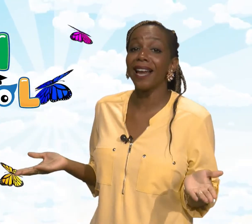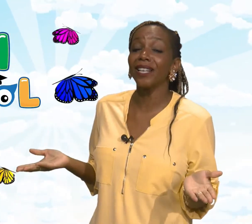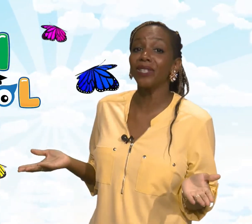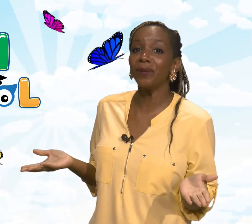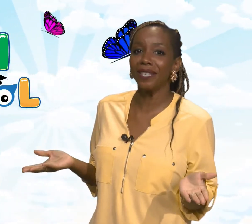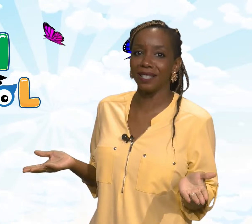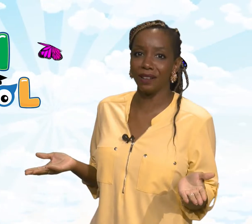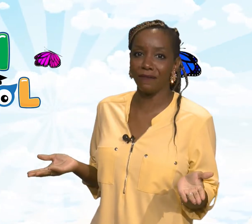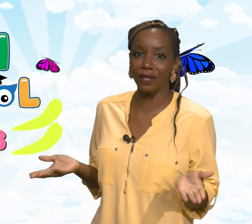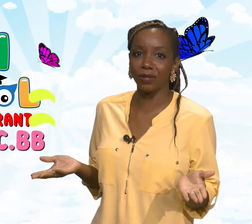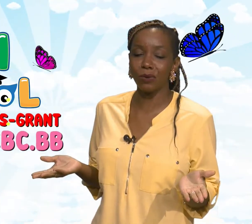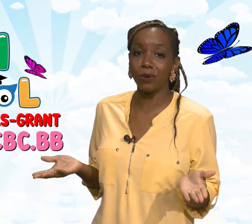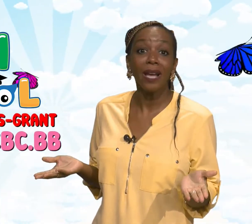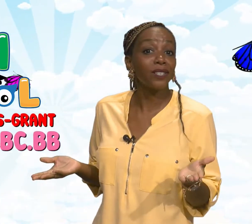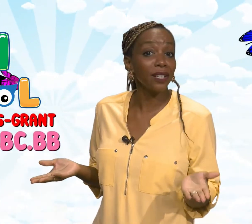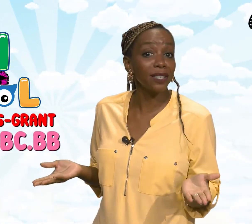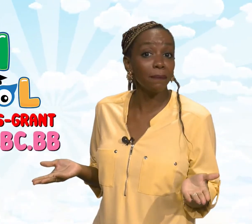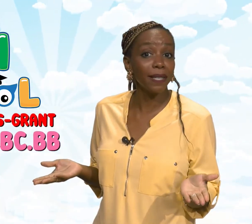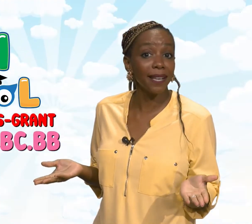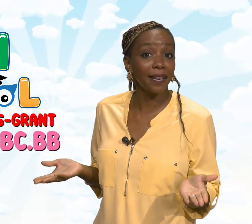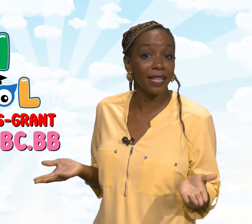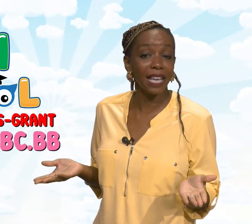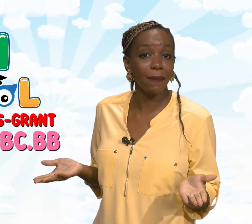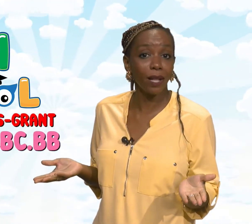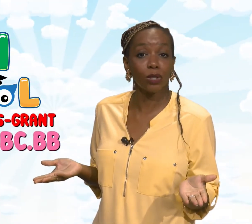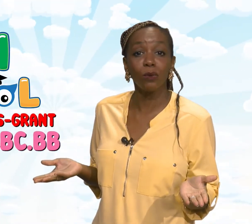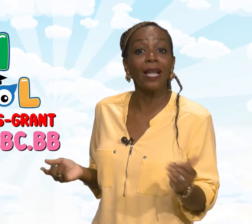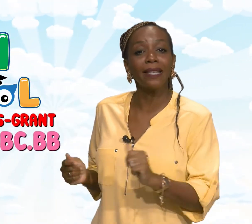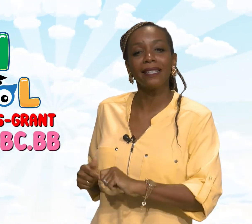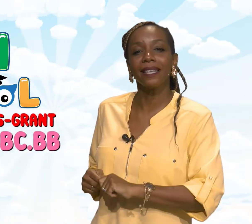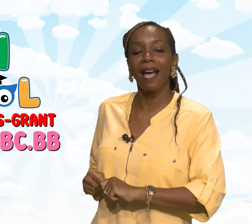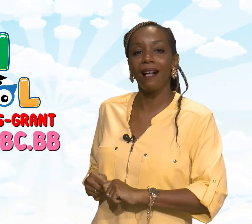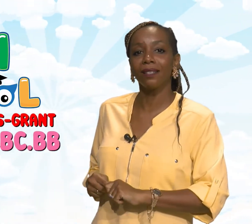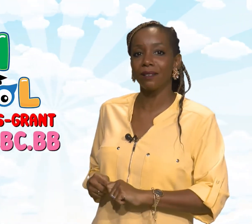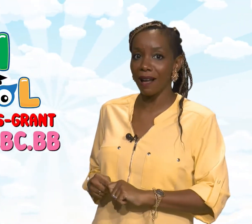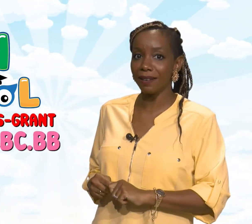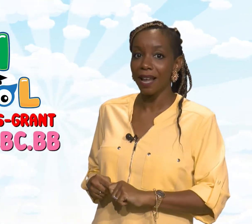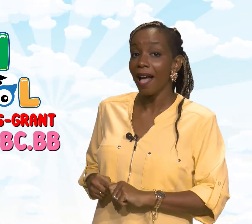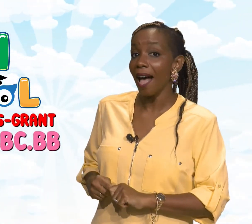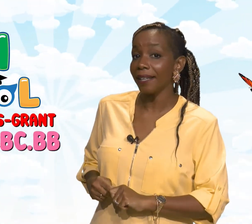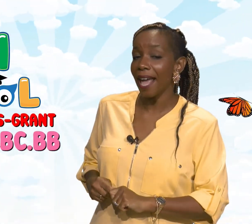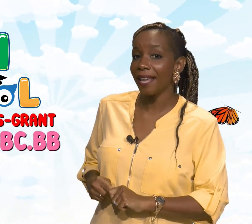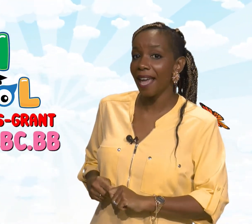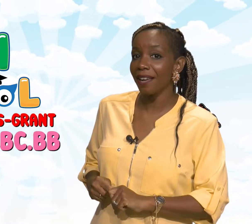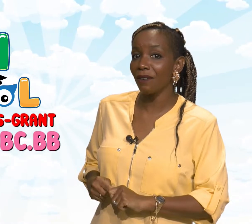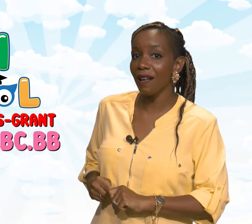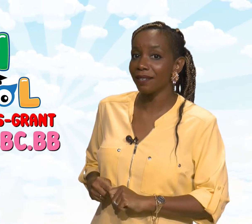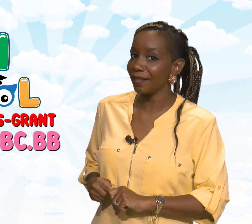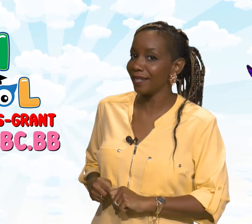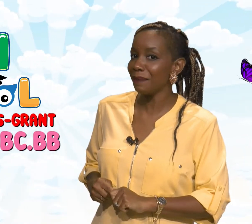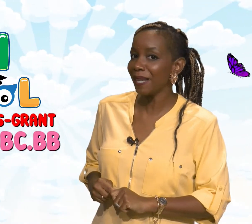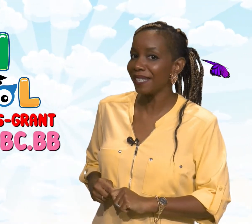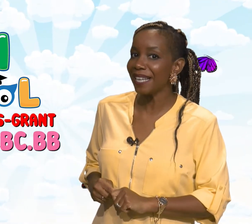and exciting new season of Fun School, just simply send an email to Alicia Alves Grant at